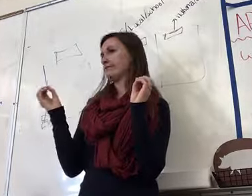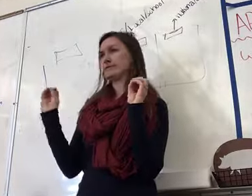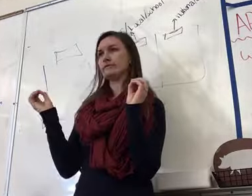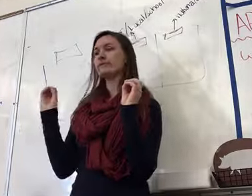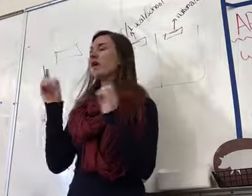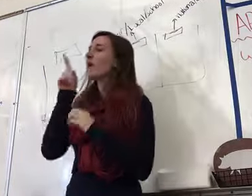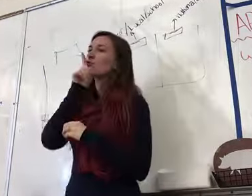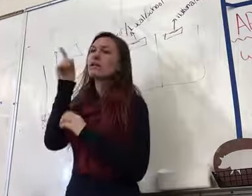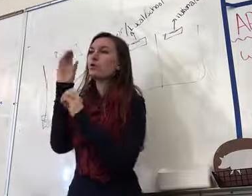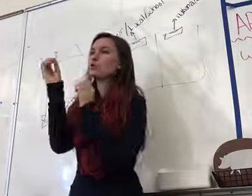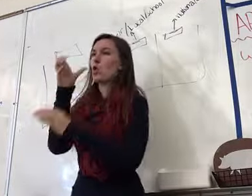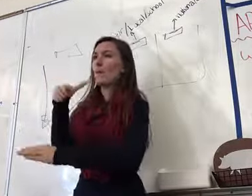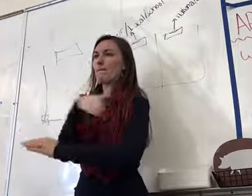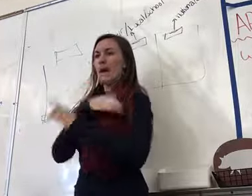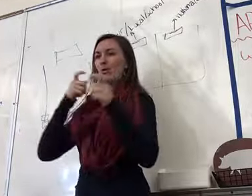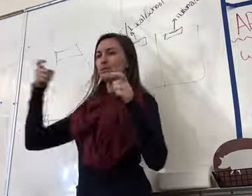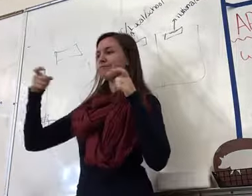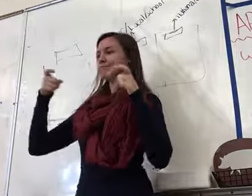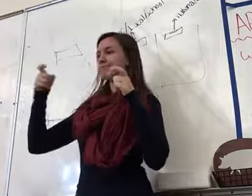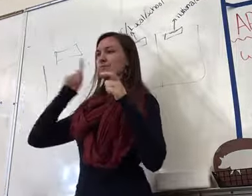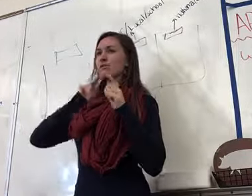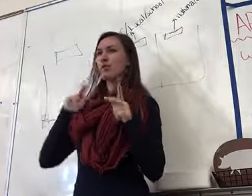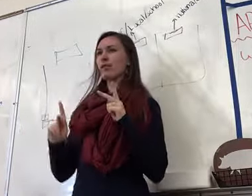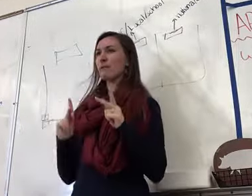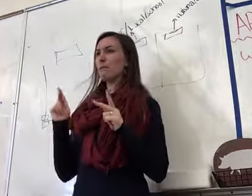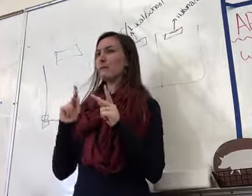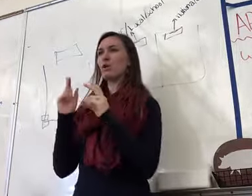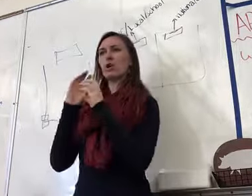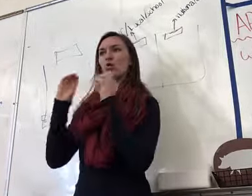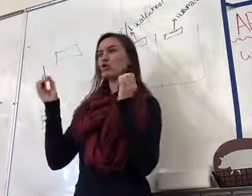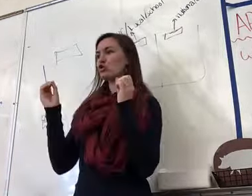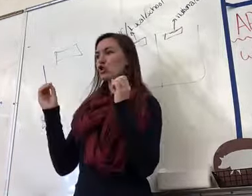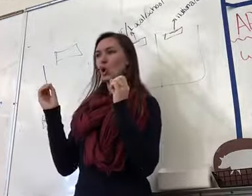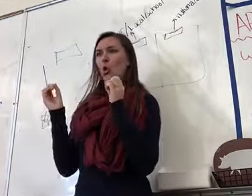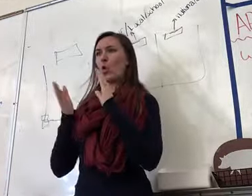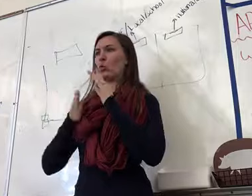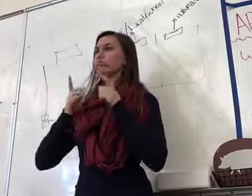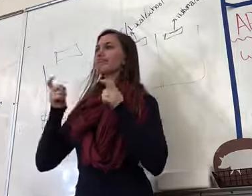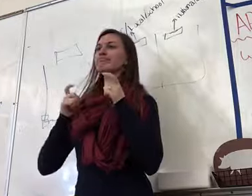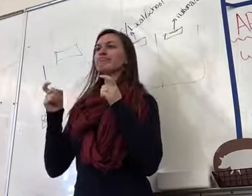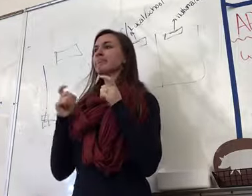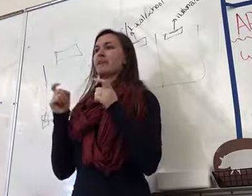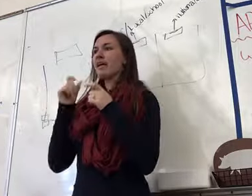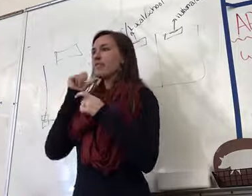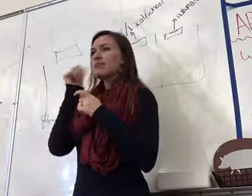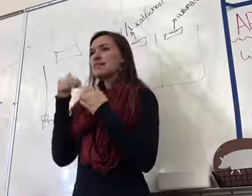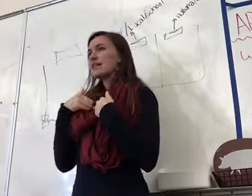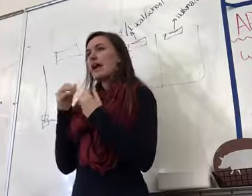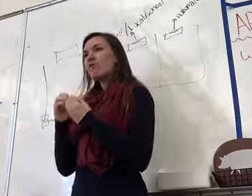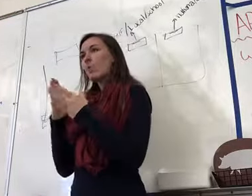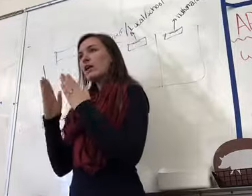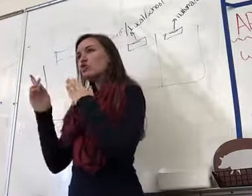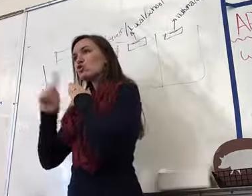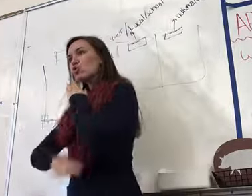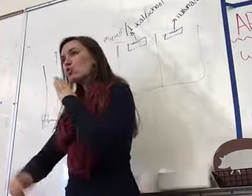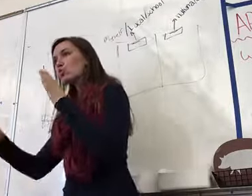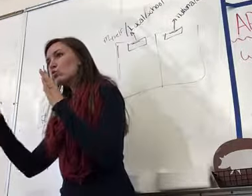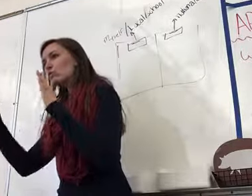over the people. They really didn't have any power to get people in trouble. They didn't have any power to punish. Everybody just did their own